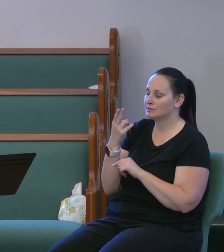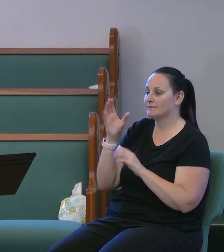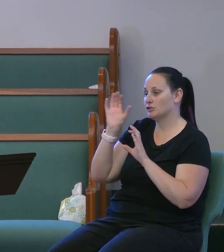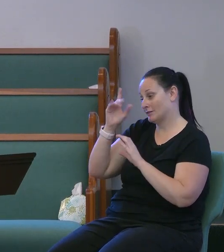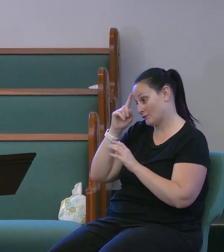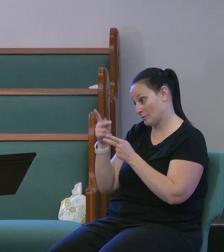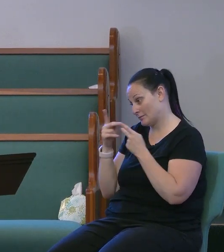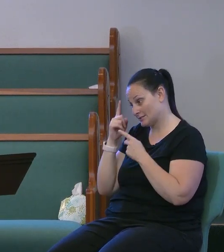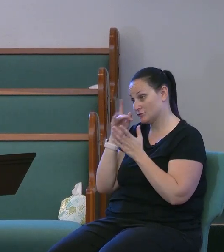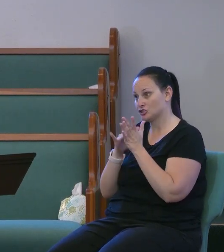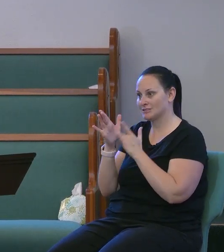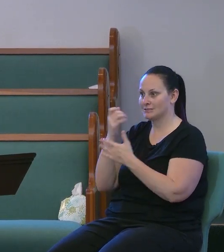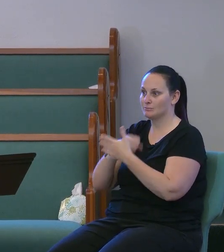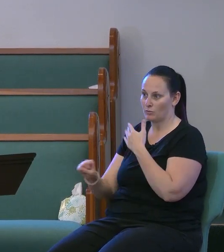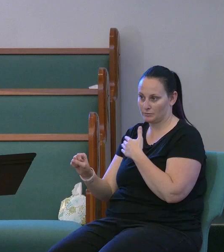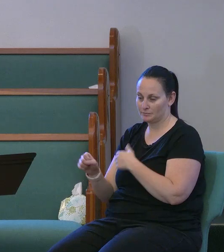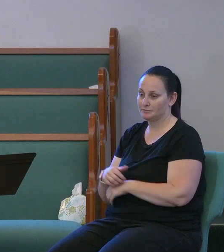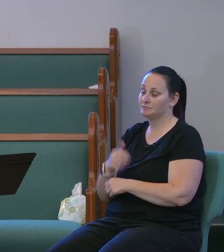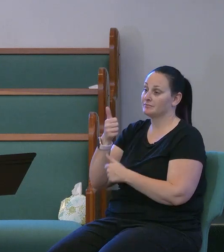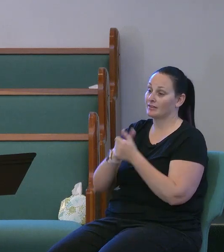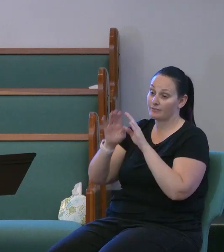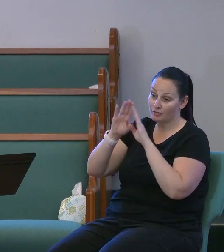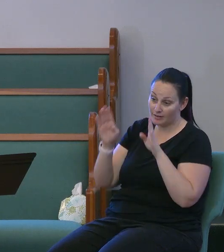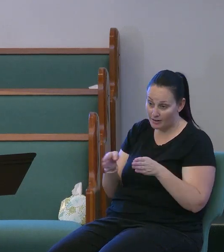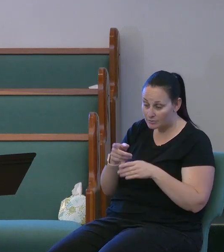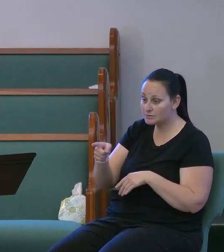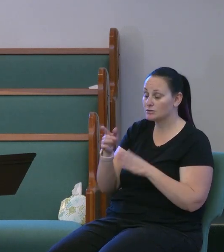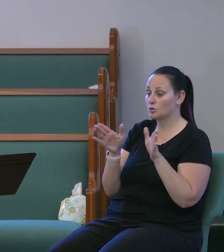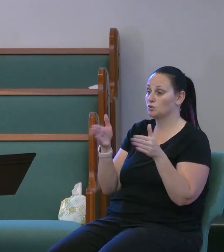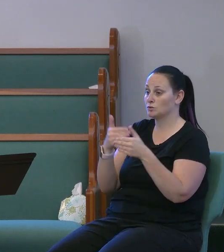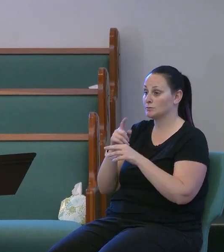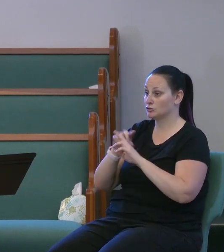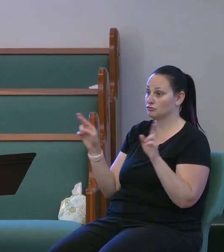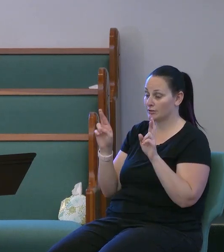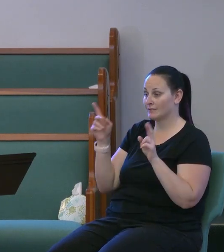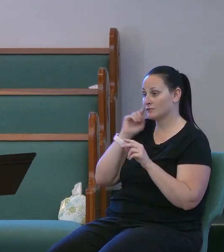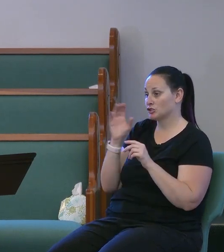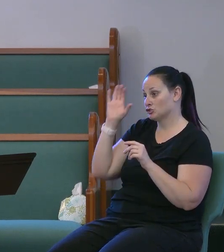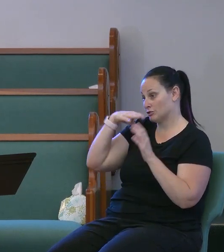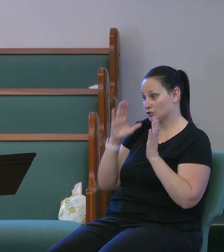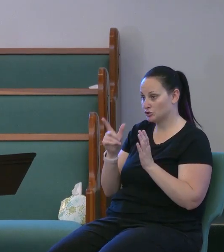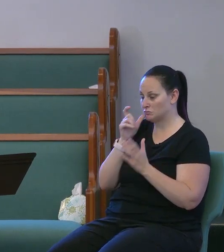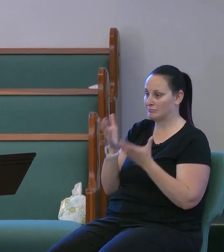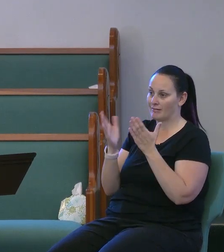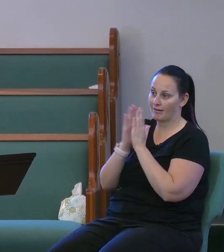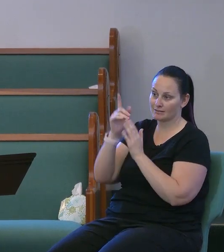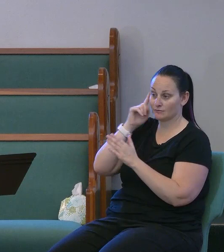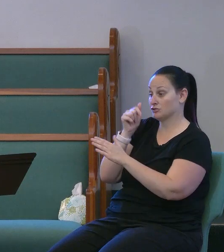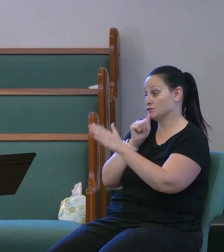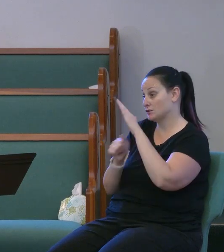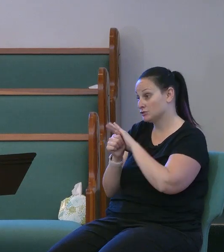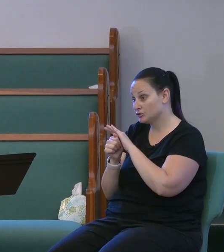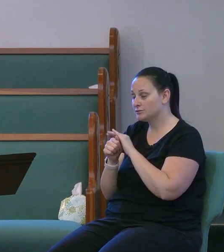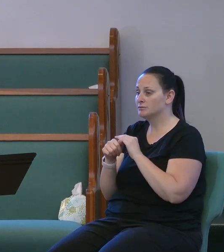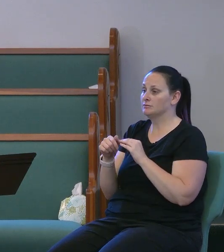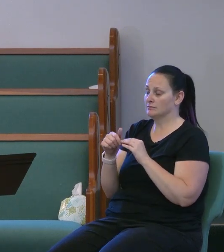have Jesus born. In every house, then, a room was kept ready for a stranger who might ask for shelter. It